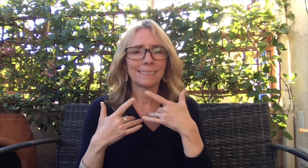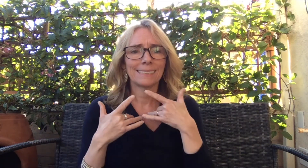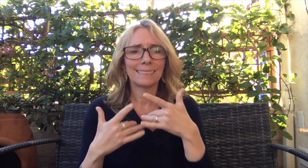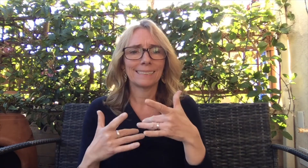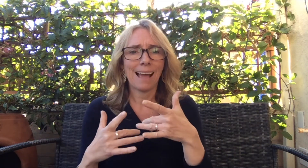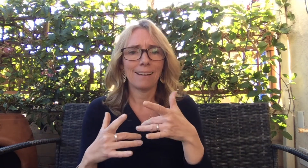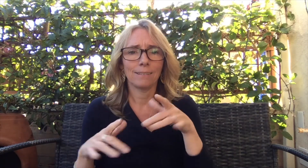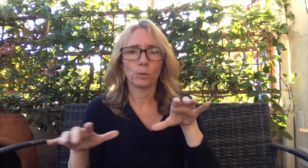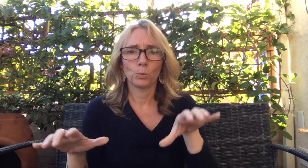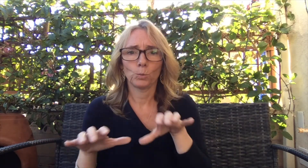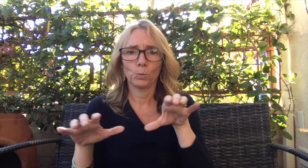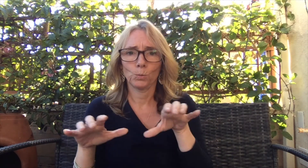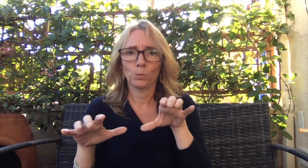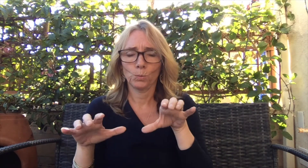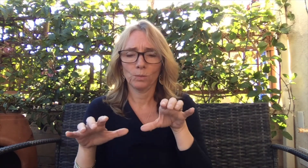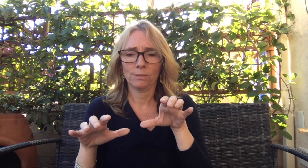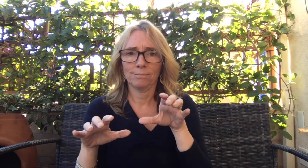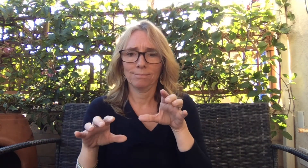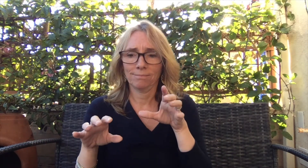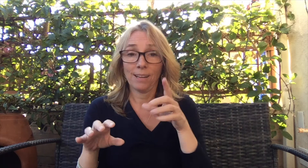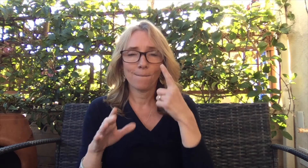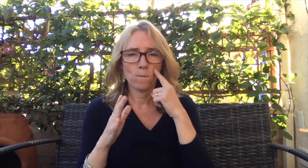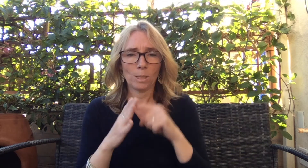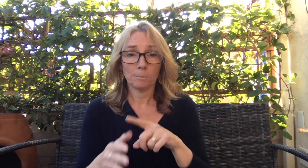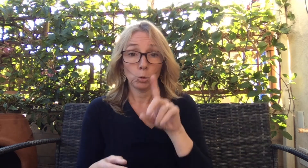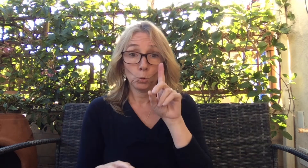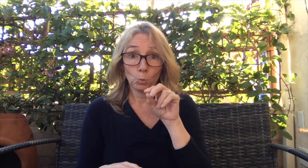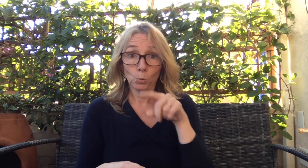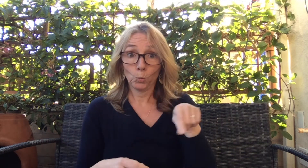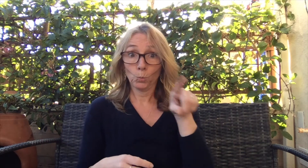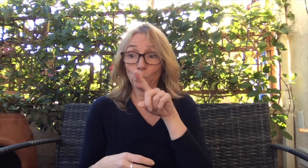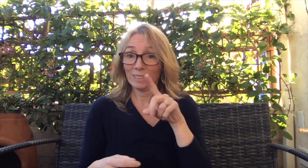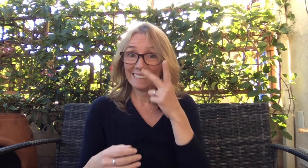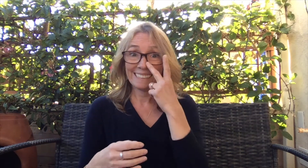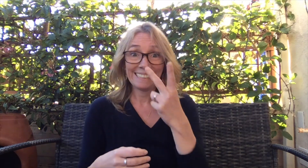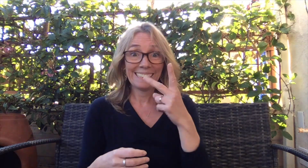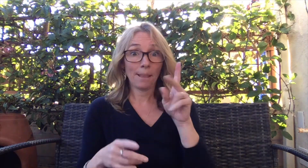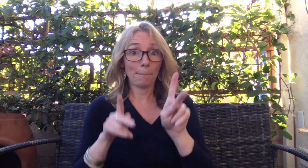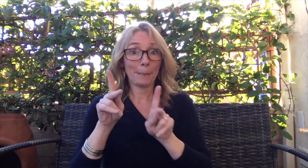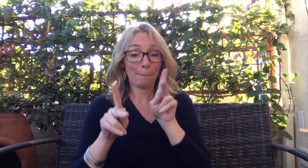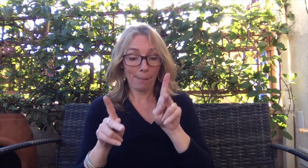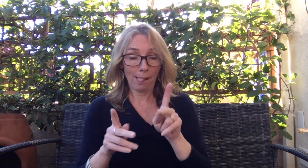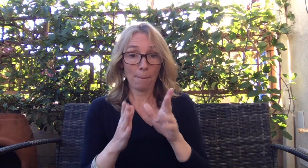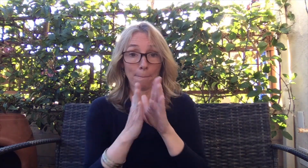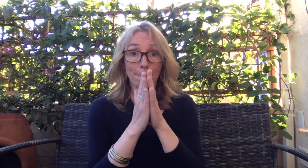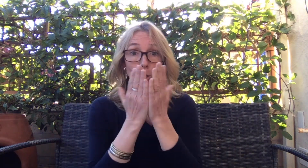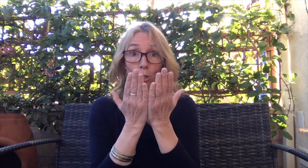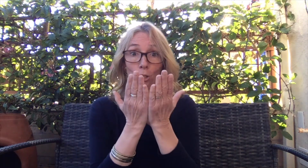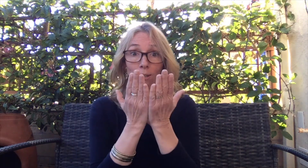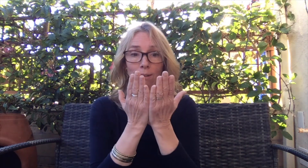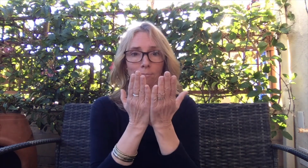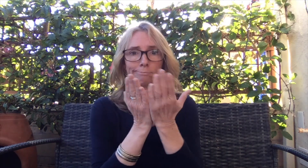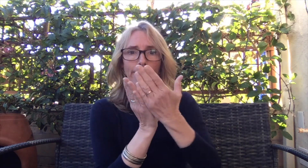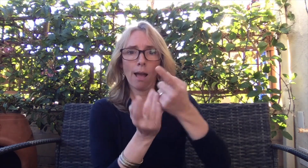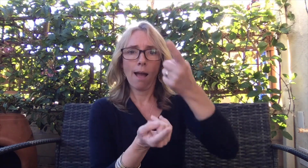device, observe what they're doing. Observe their tendencies. For instance,